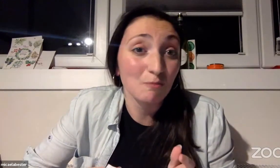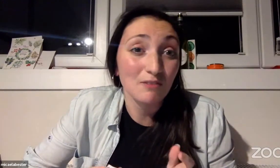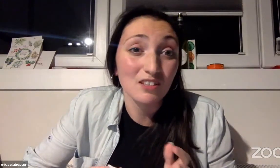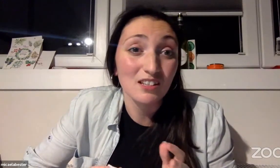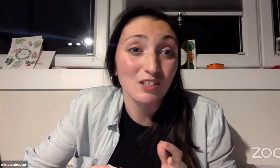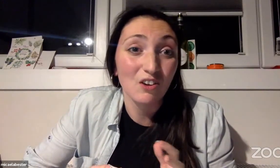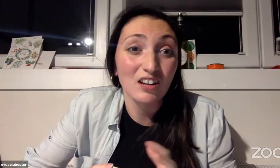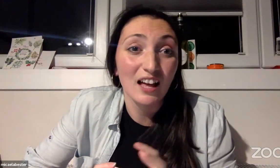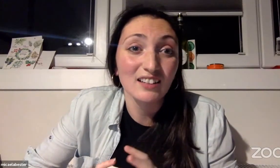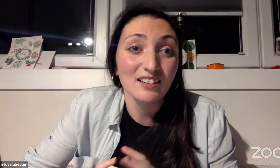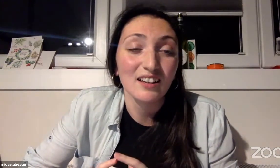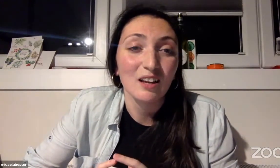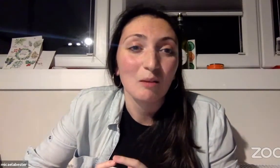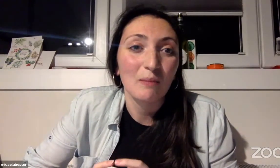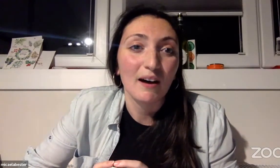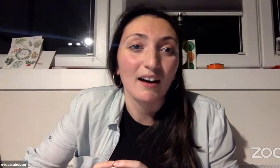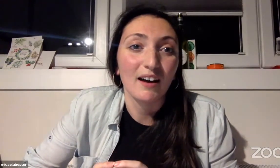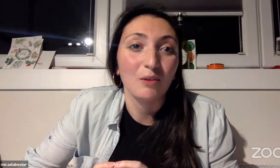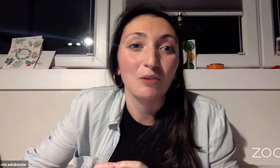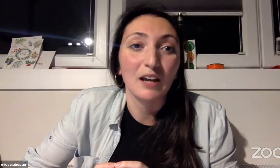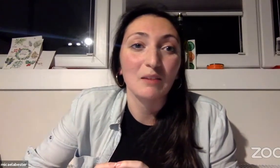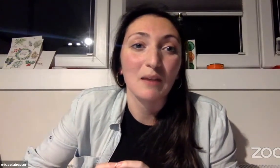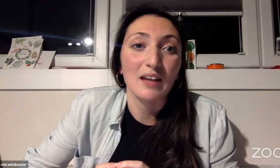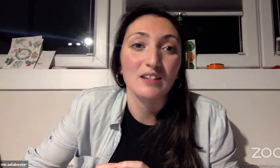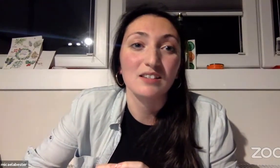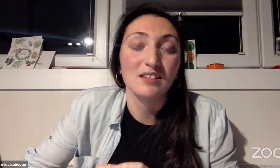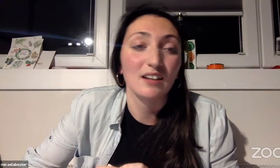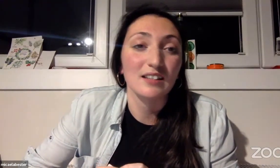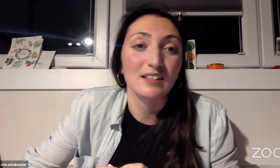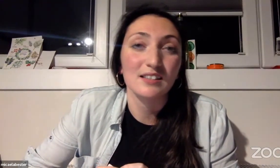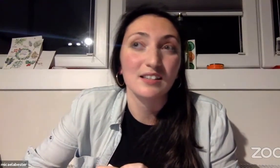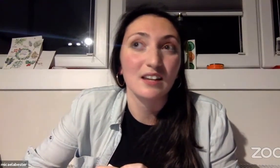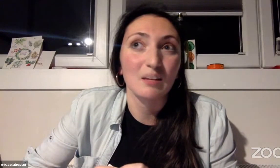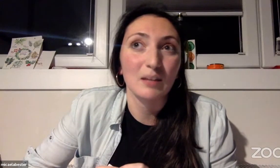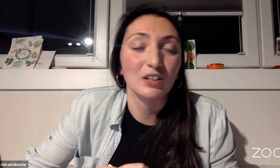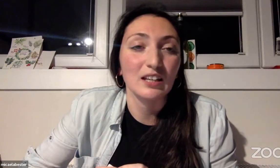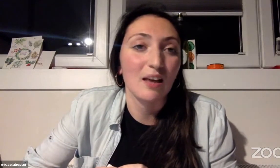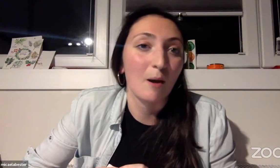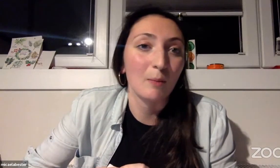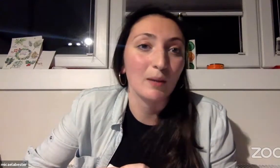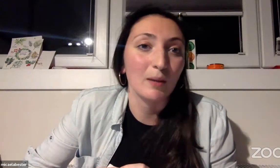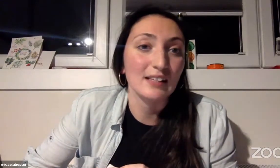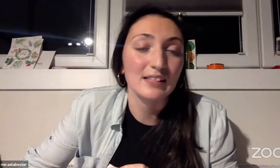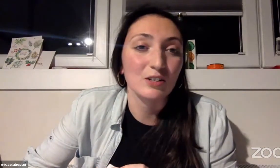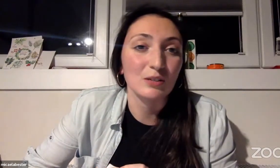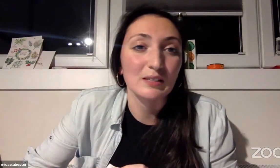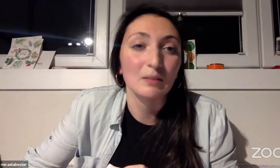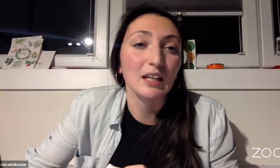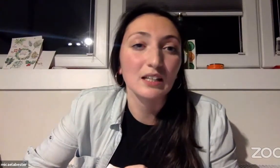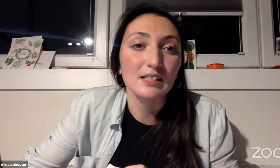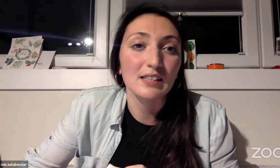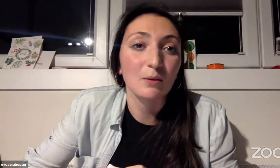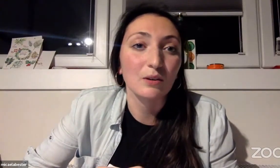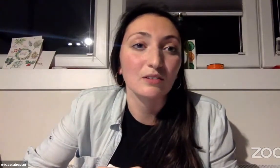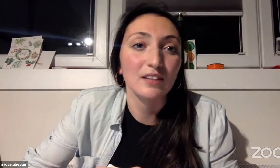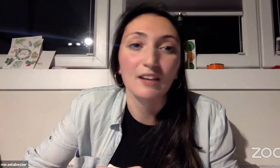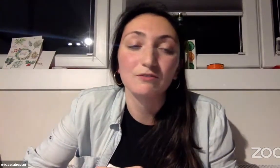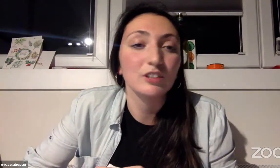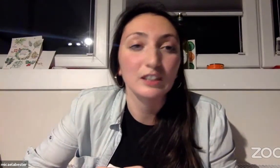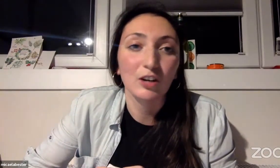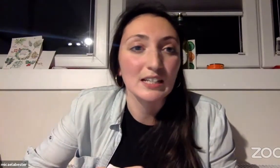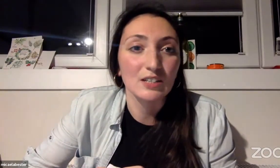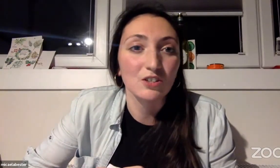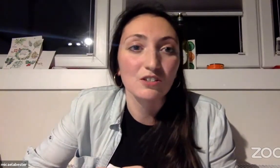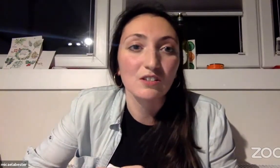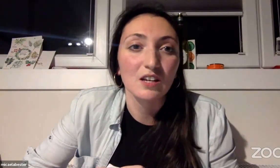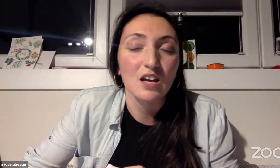Maybe they've pivoted to online, but I would recommend starting by looking them up in case they're doing something, because they have